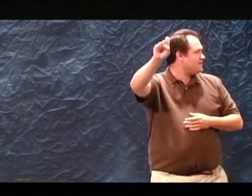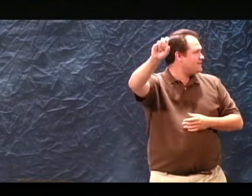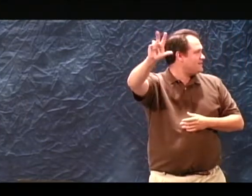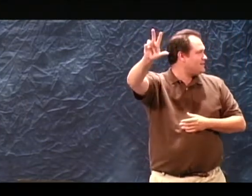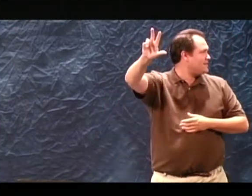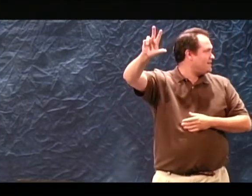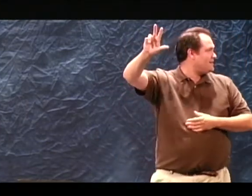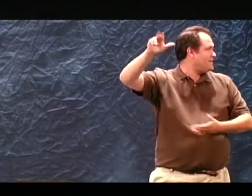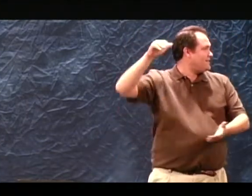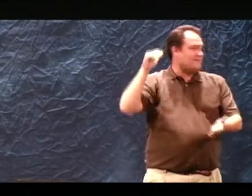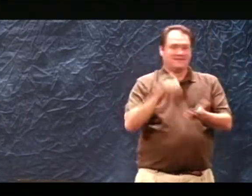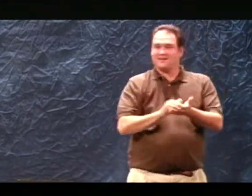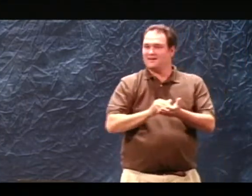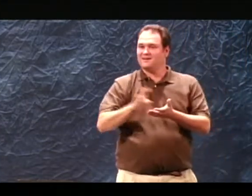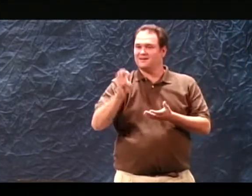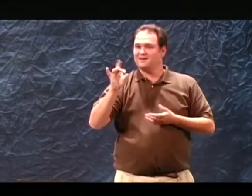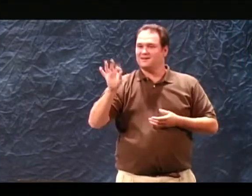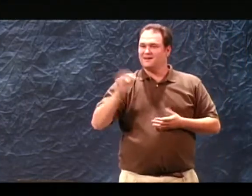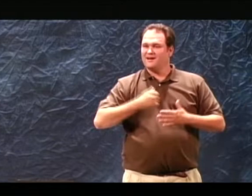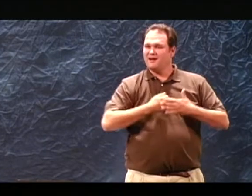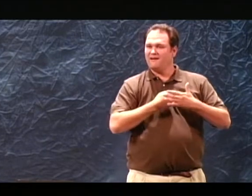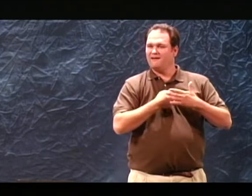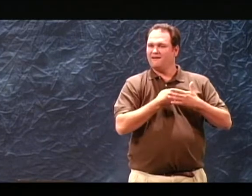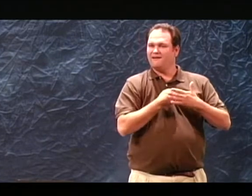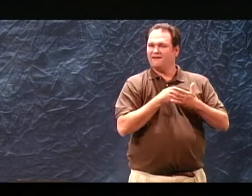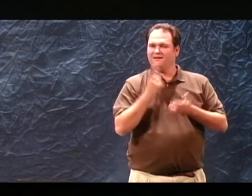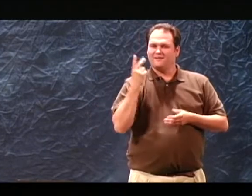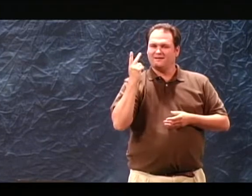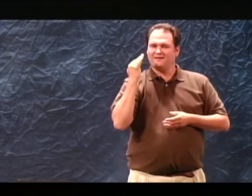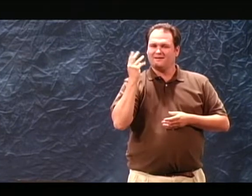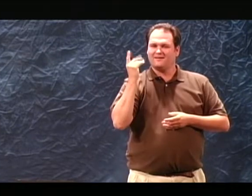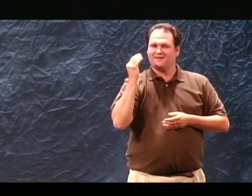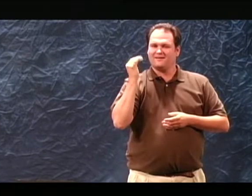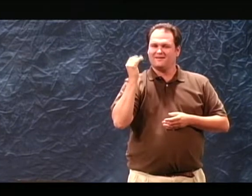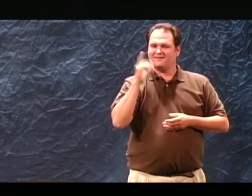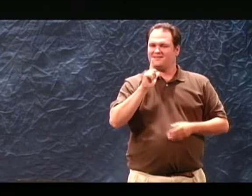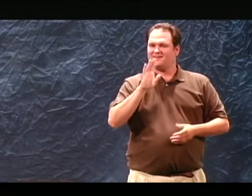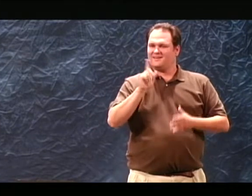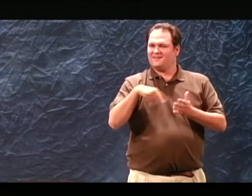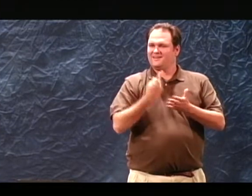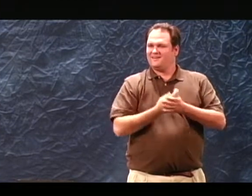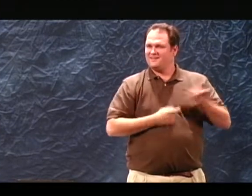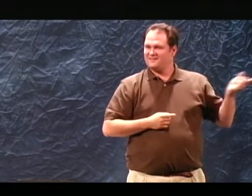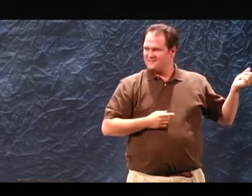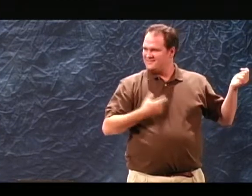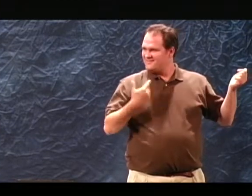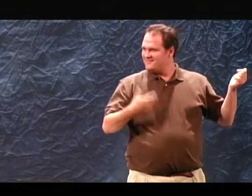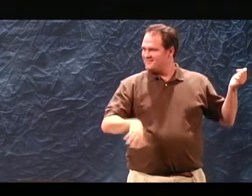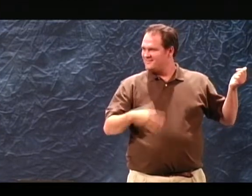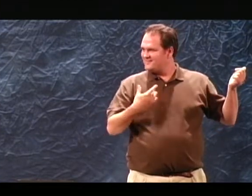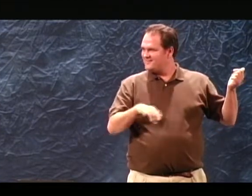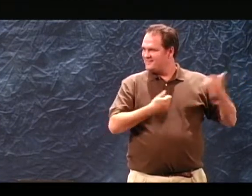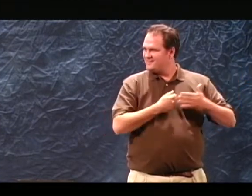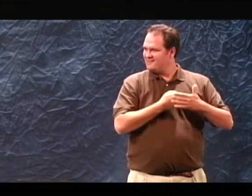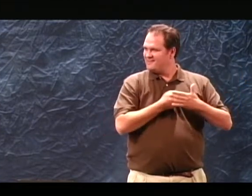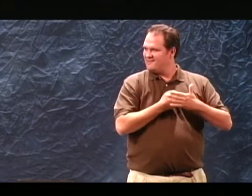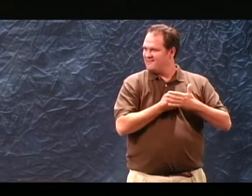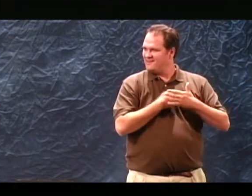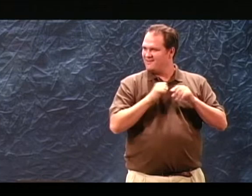your heart beats 100 103 689 times over a hundred thousand